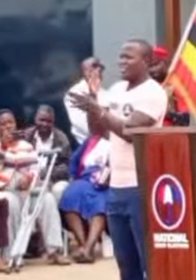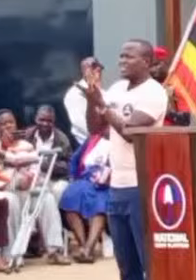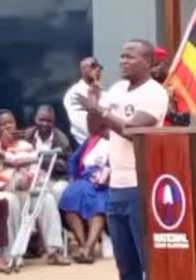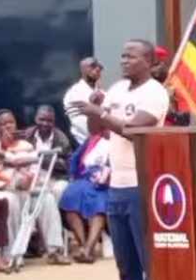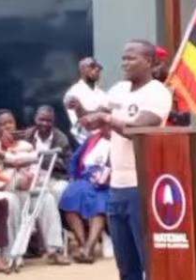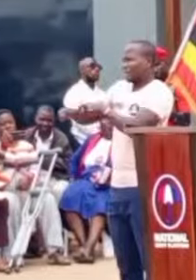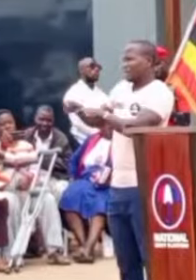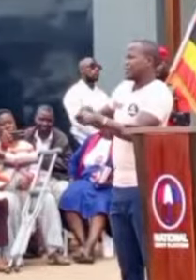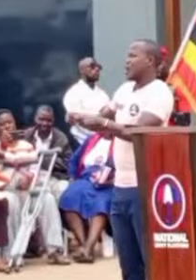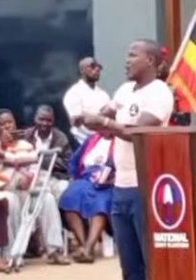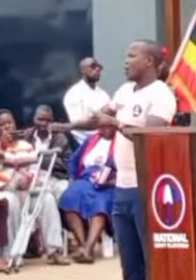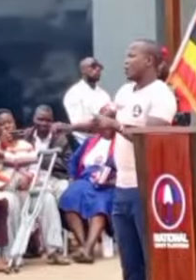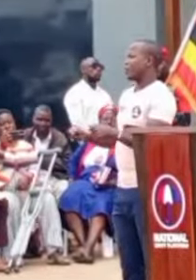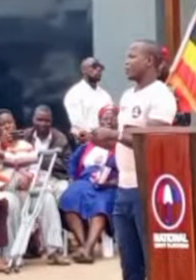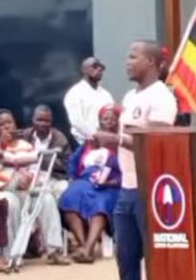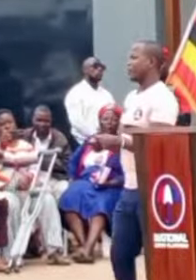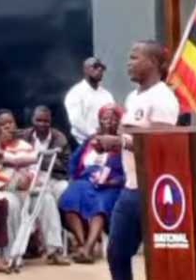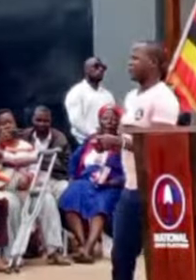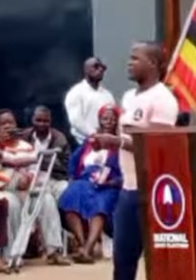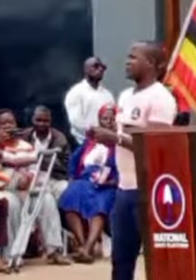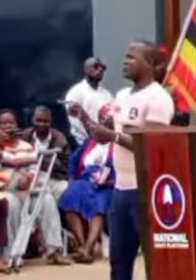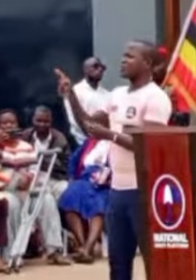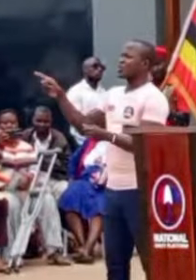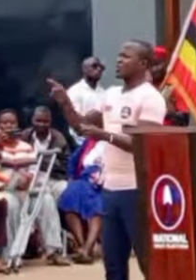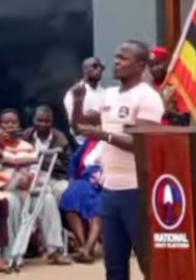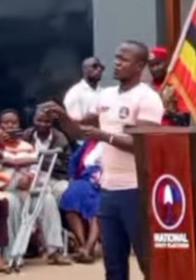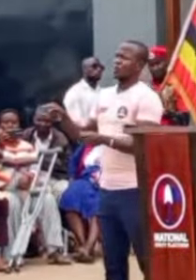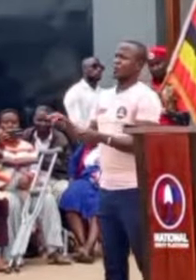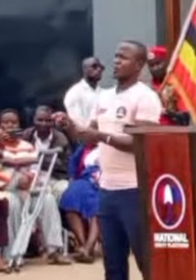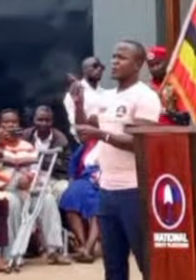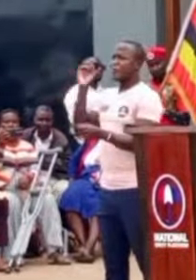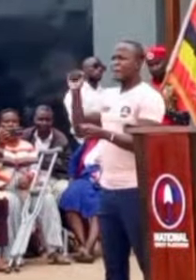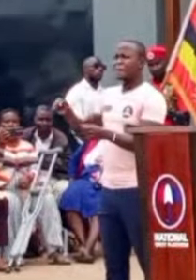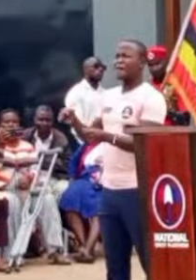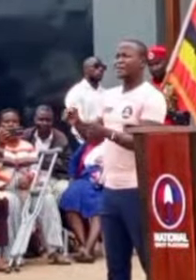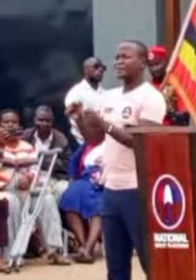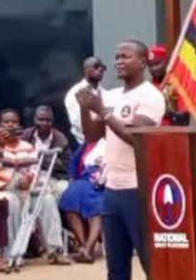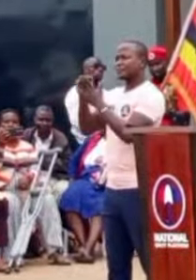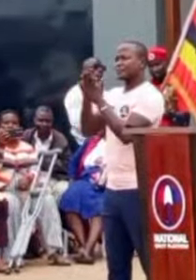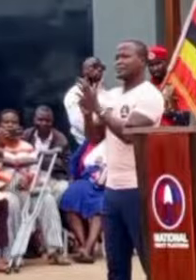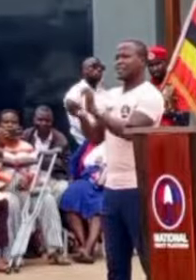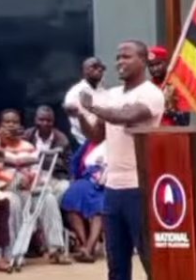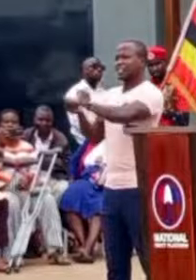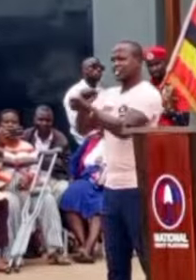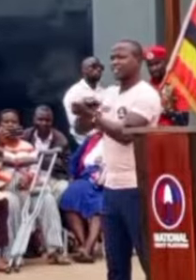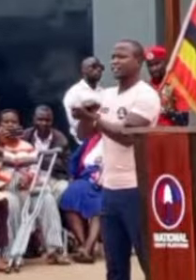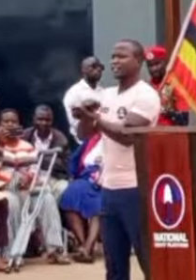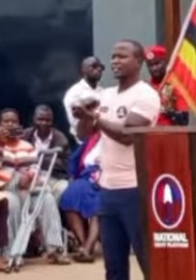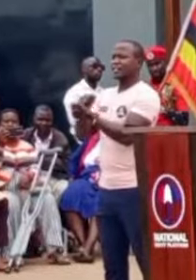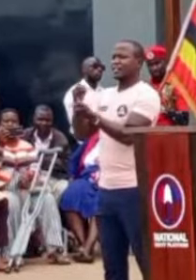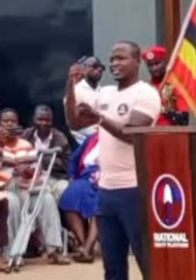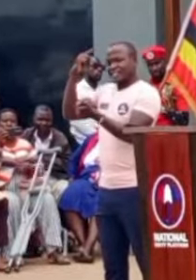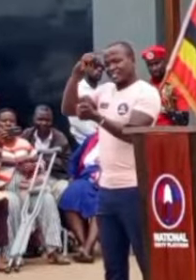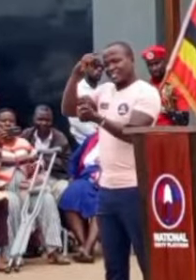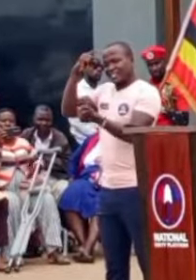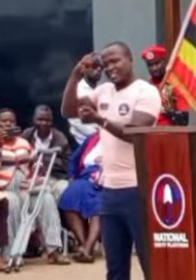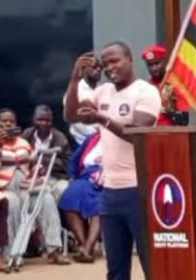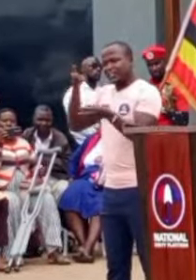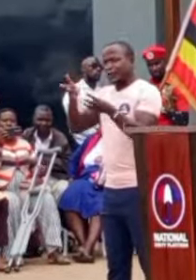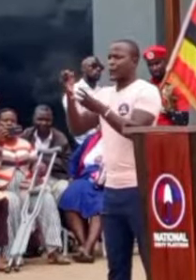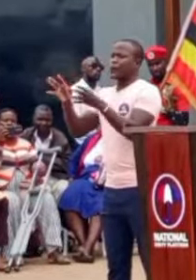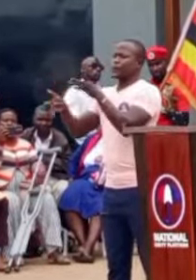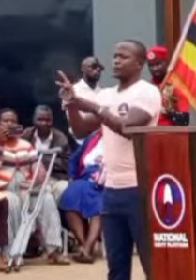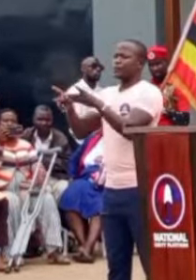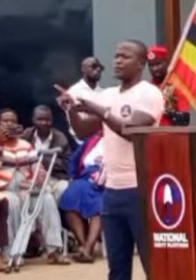Kumogo. That is wrong. But that has to be addressed by changing the thinking pattern of